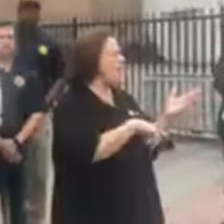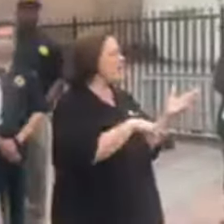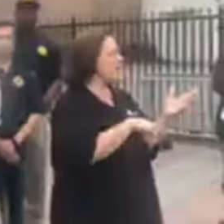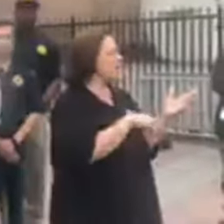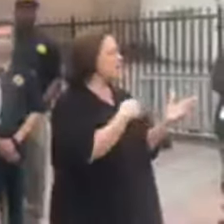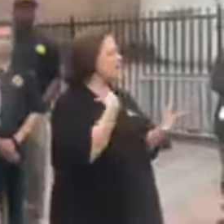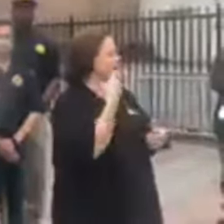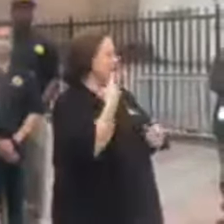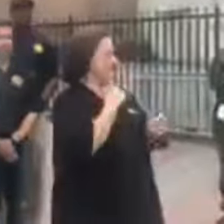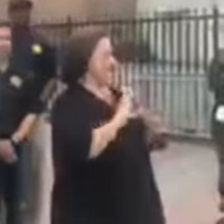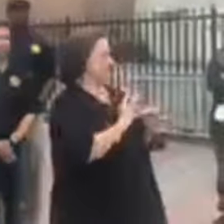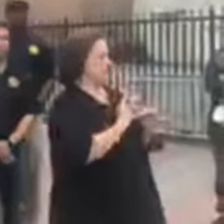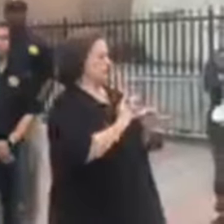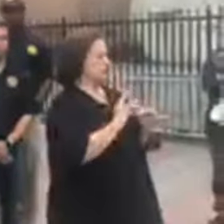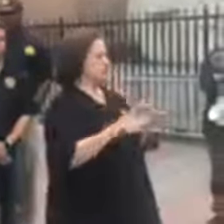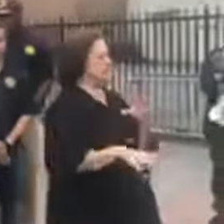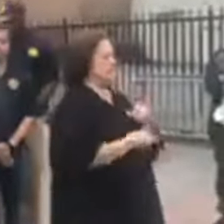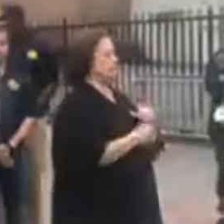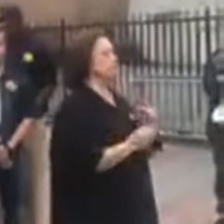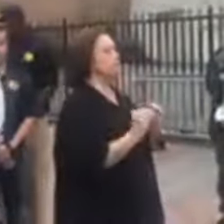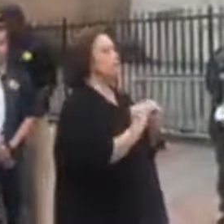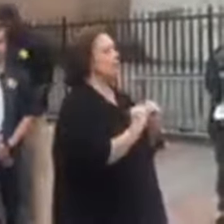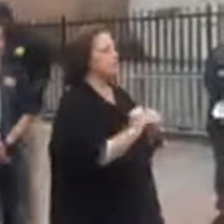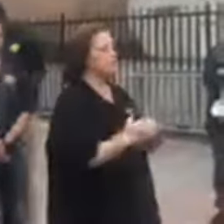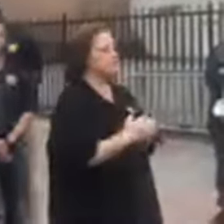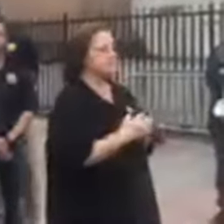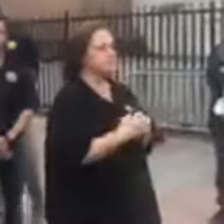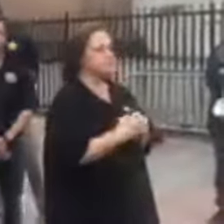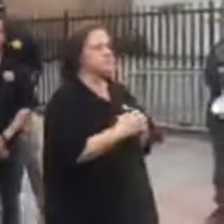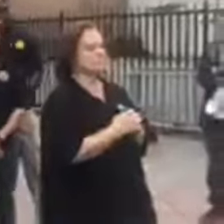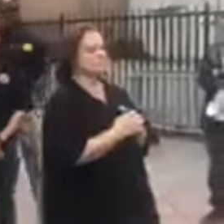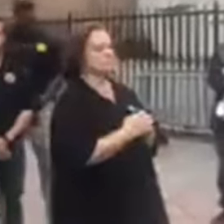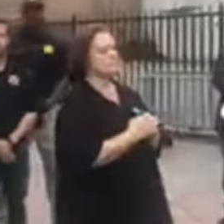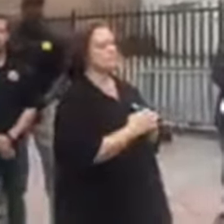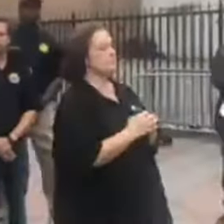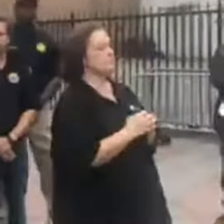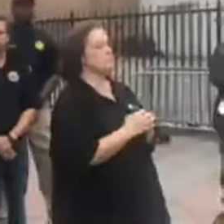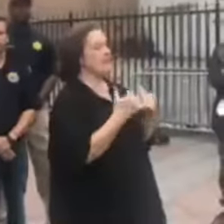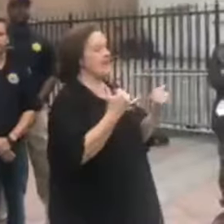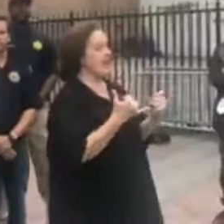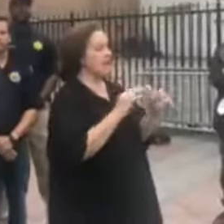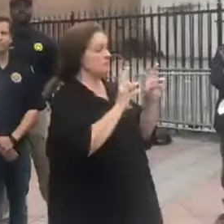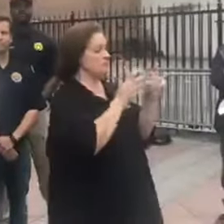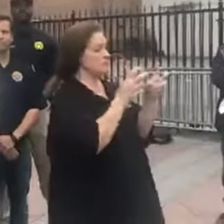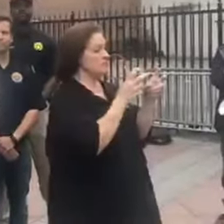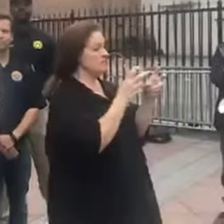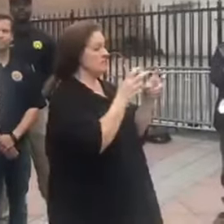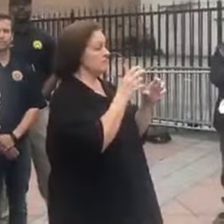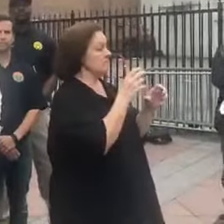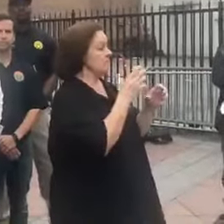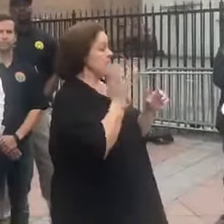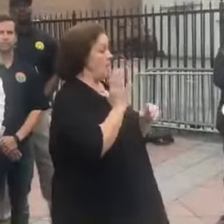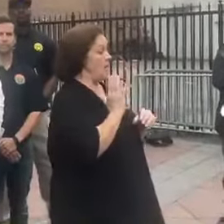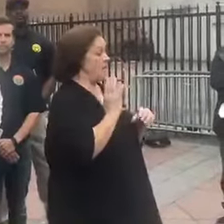Thank you. Chief? Thank you, Madam Mayor. We have moved from rescue into